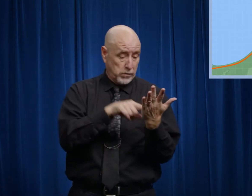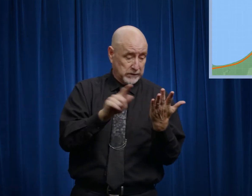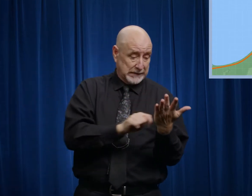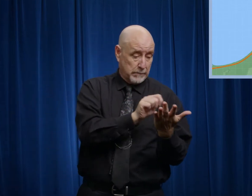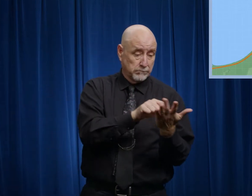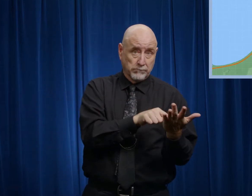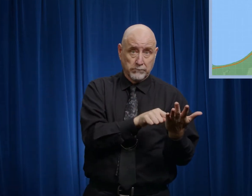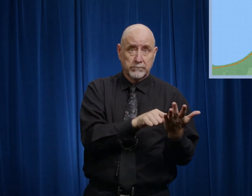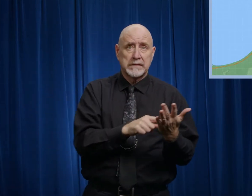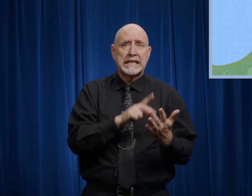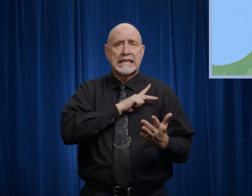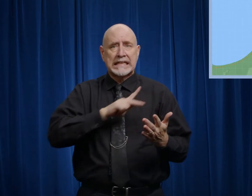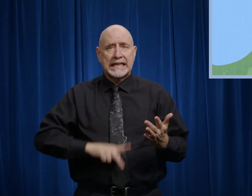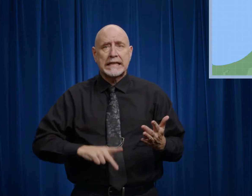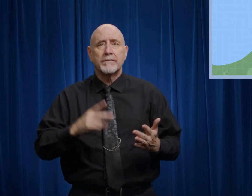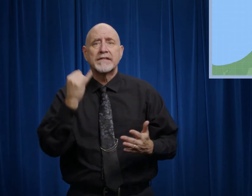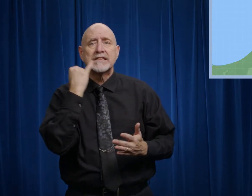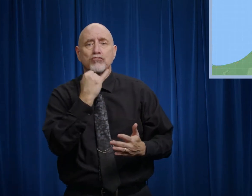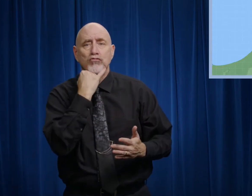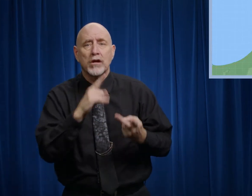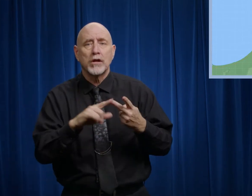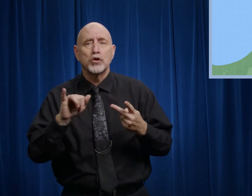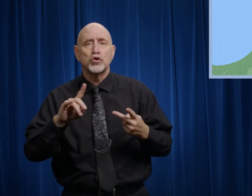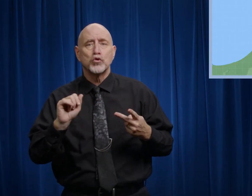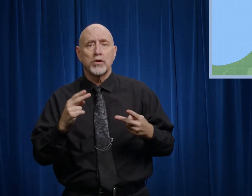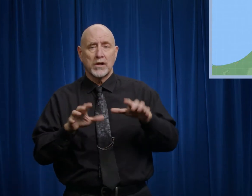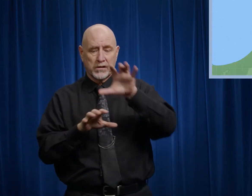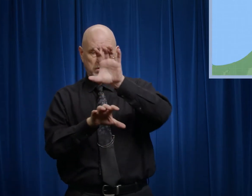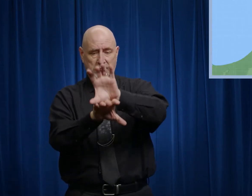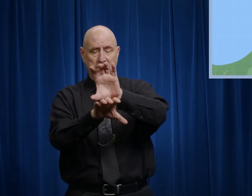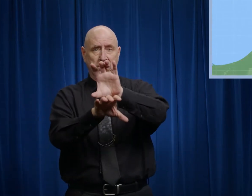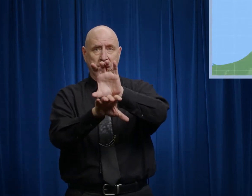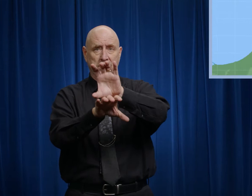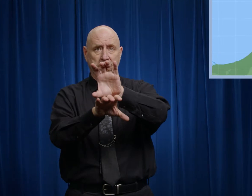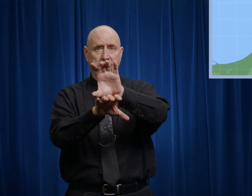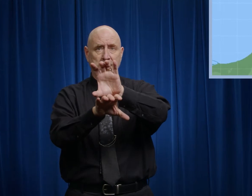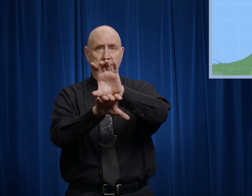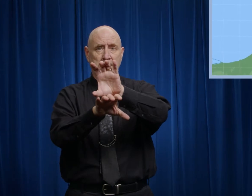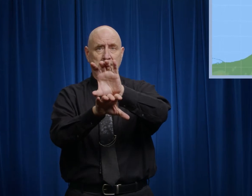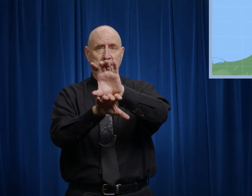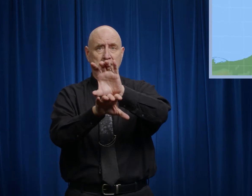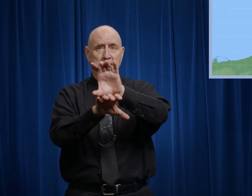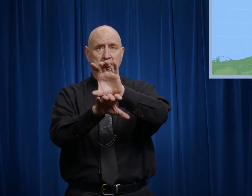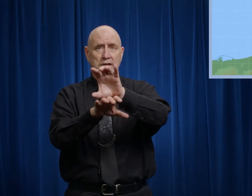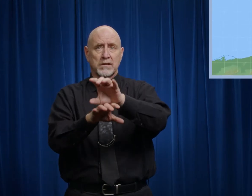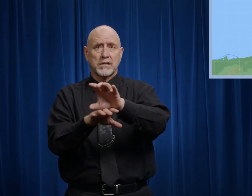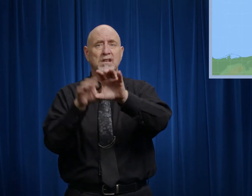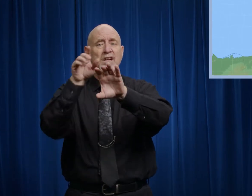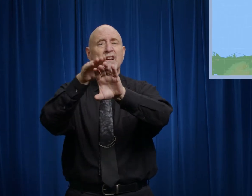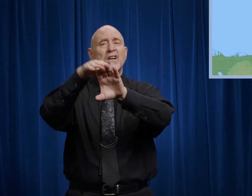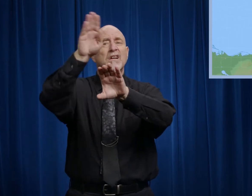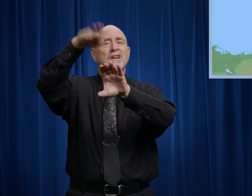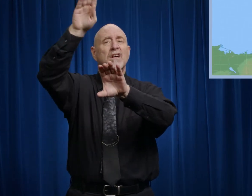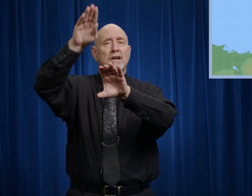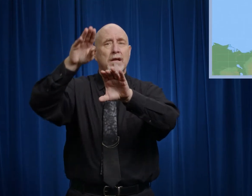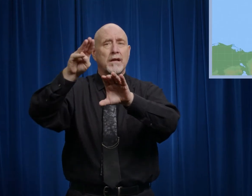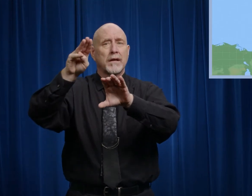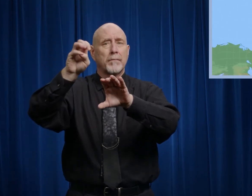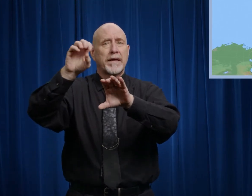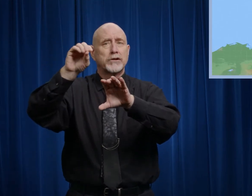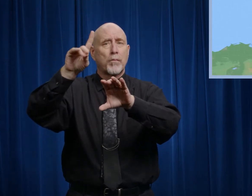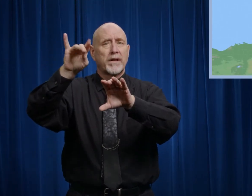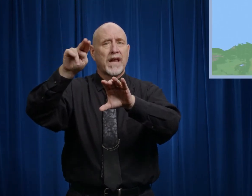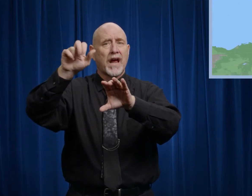Bible times, the kingdoms of Israel and Judah often found themselves wedged between the powerful empires